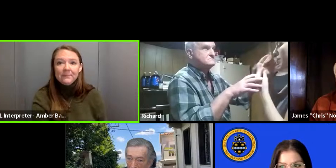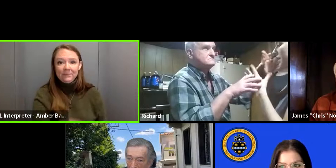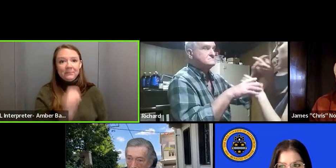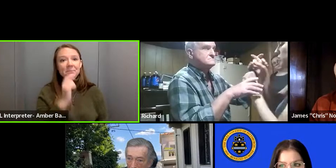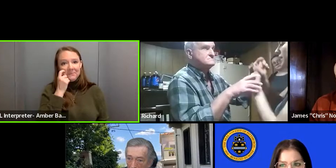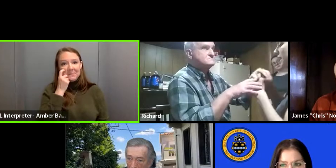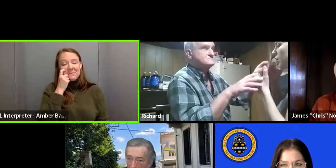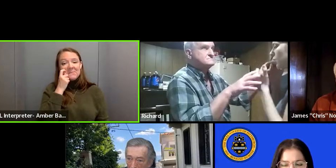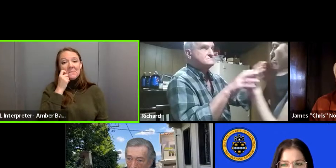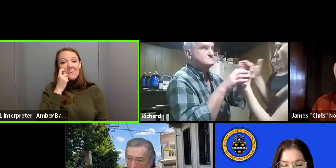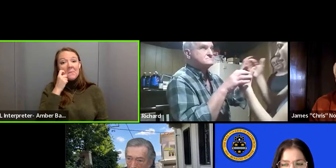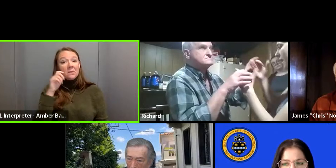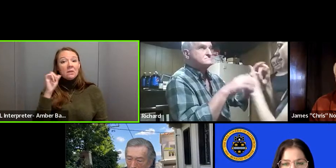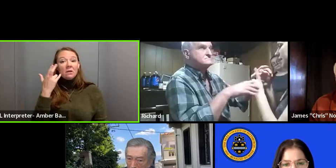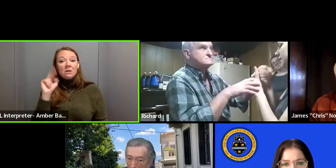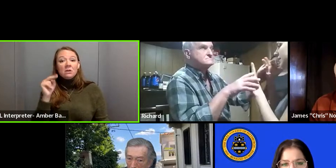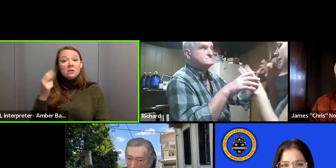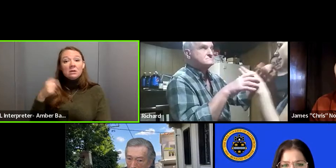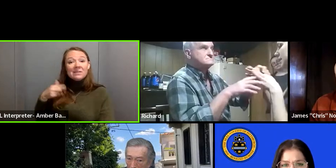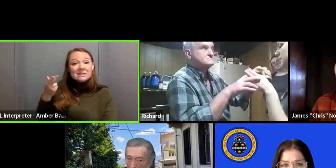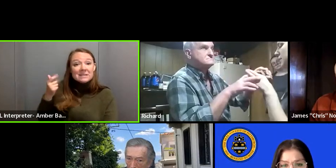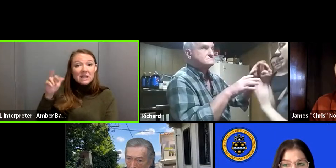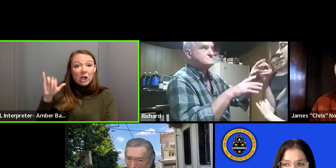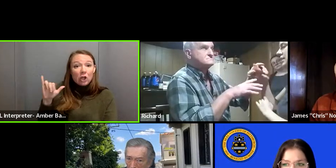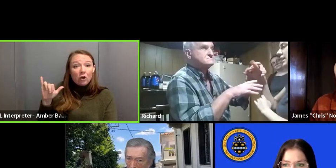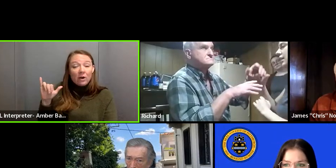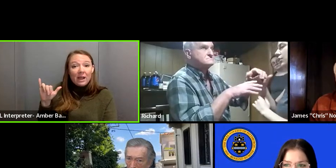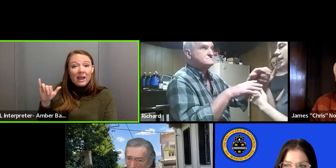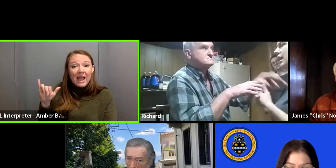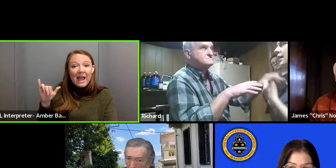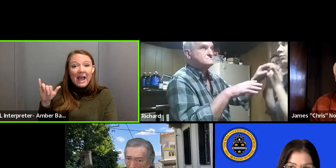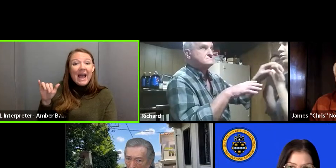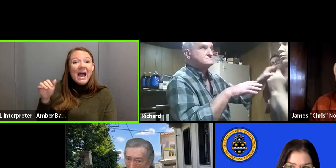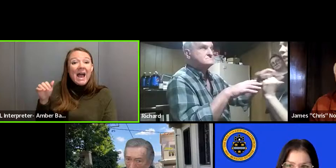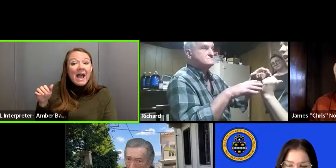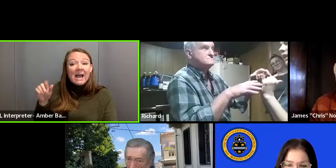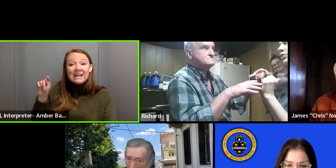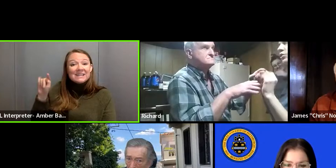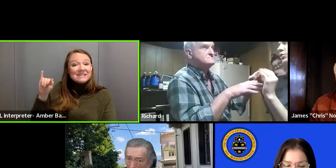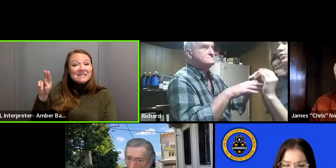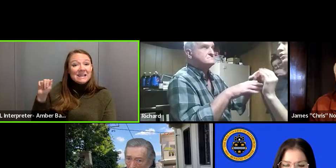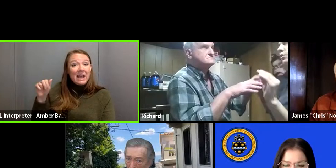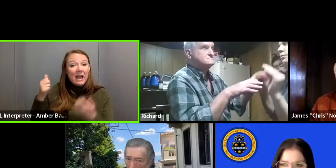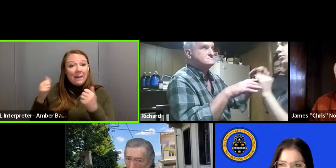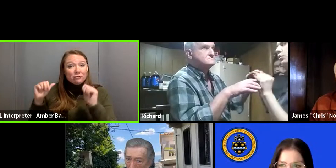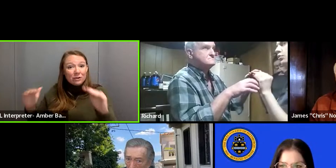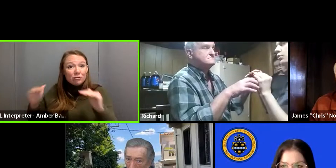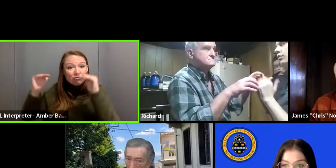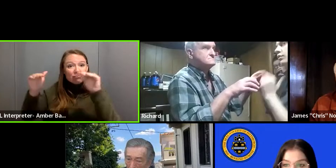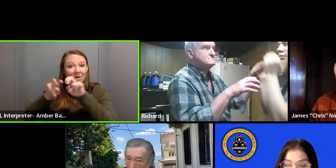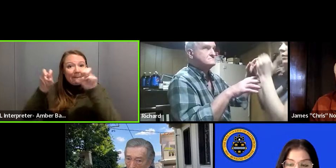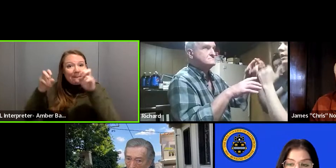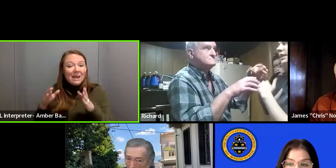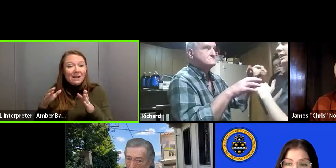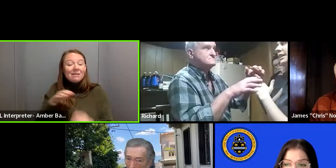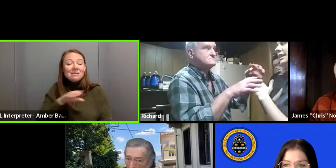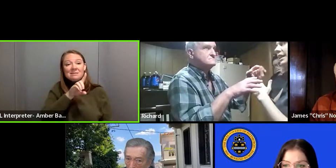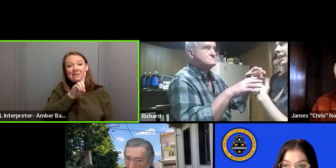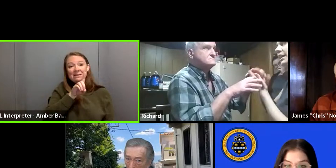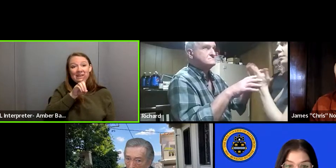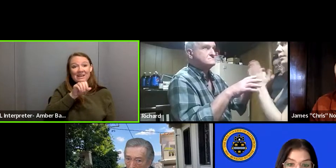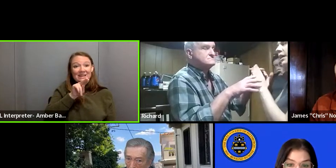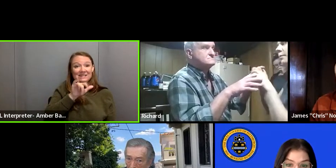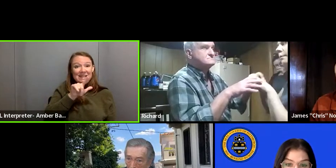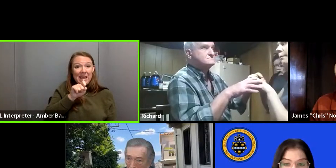on. Okay, so Hillary, I'm trying to move Tina over to panelist, and as Danielle said in the beginning of the meeting, Zoom